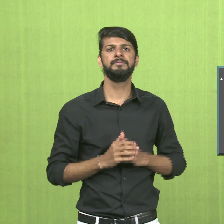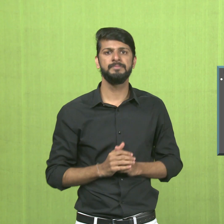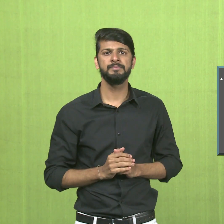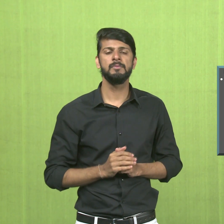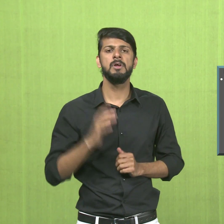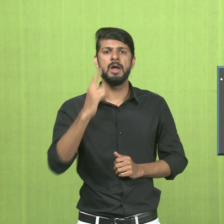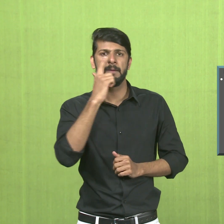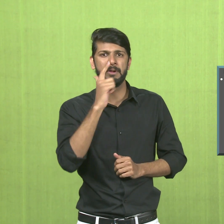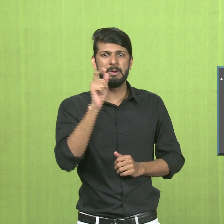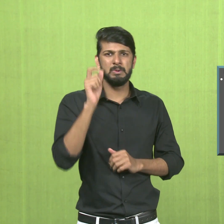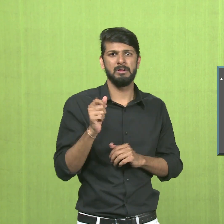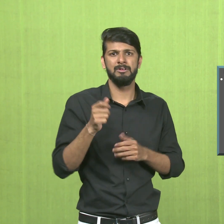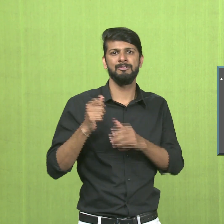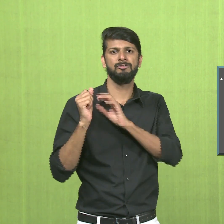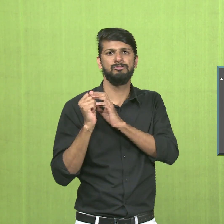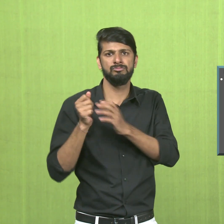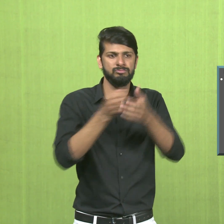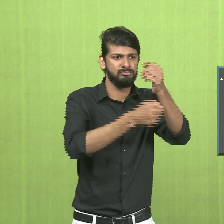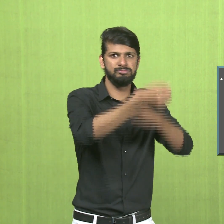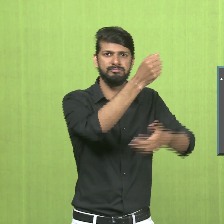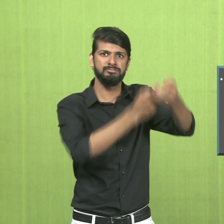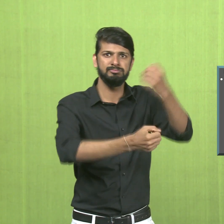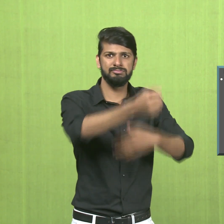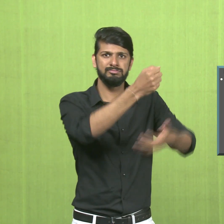A woman can be seen drawing water,